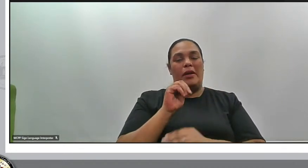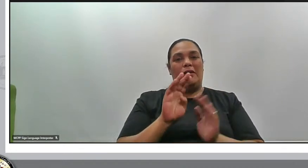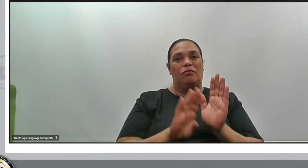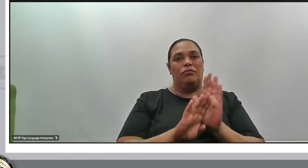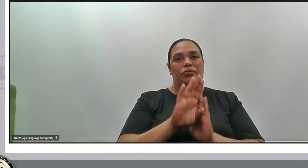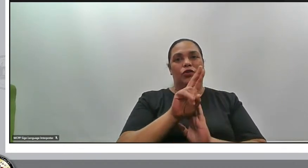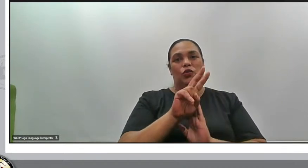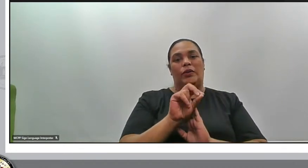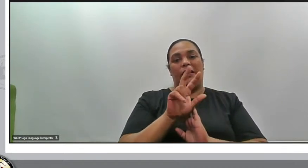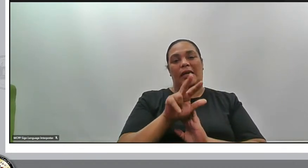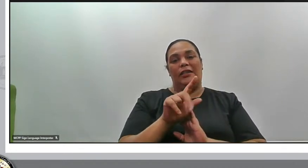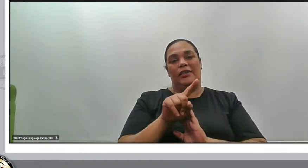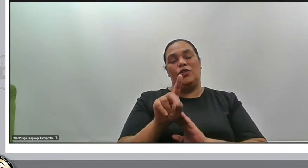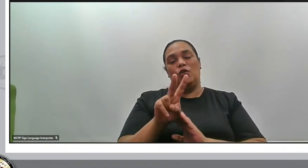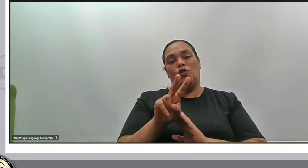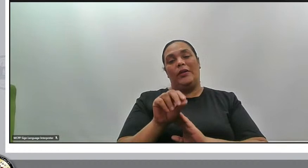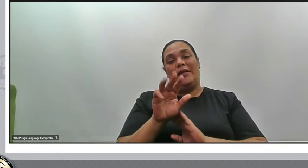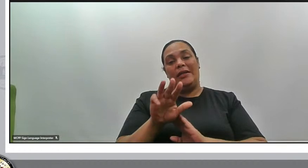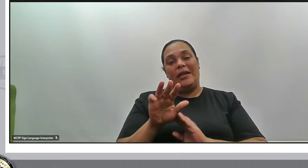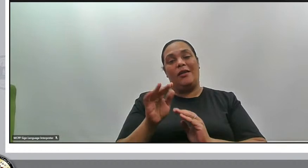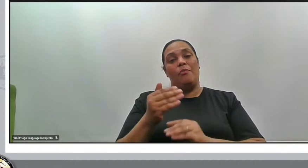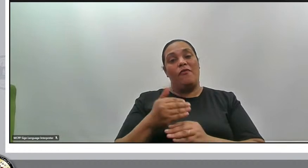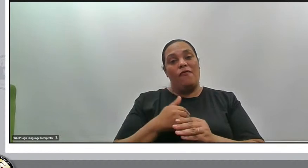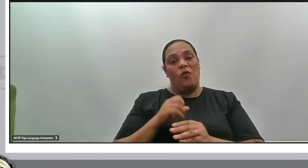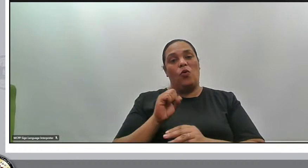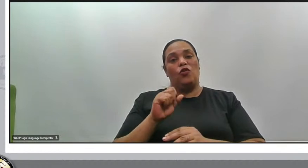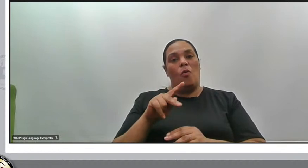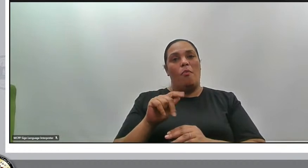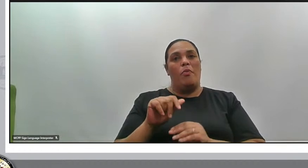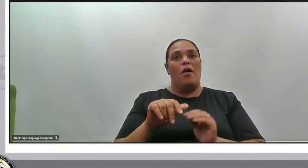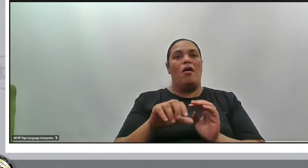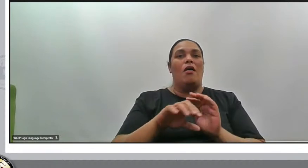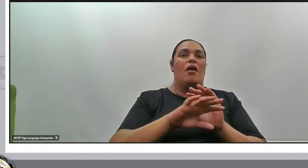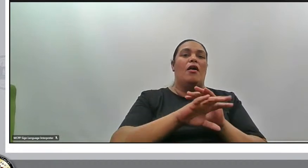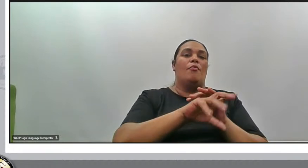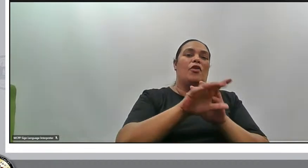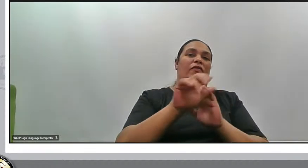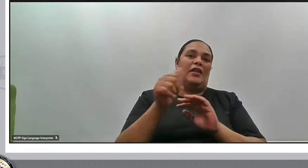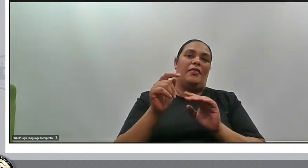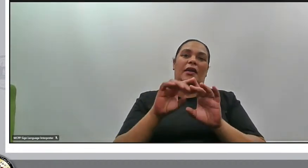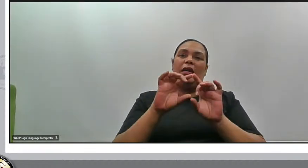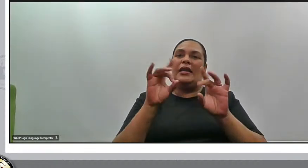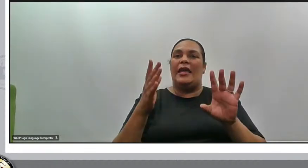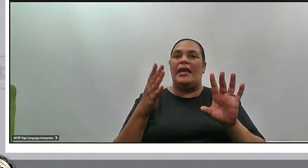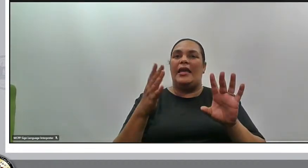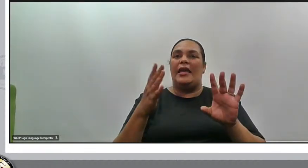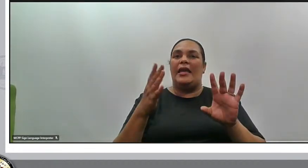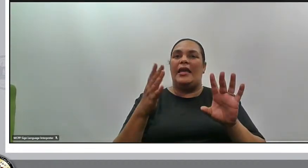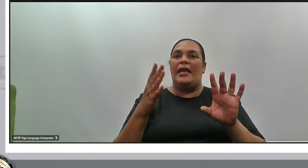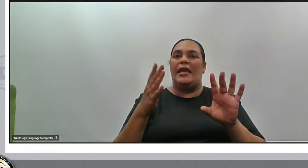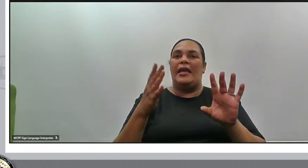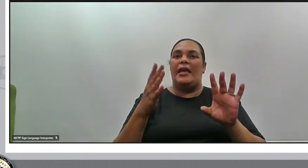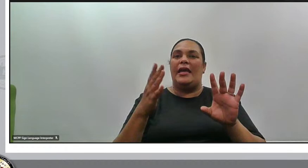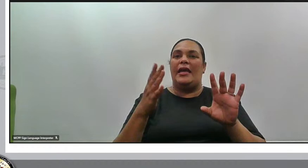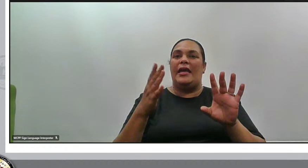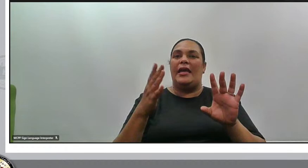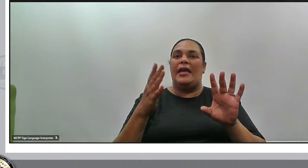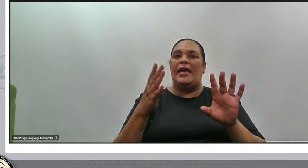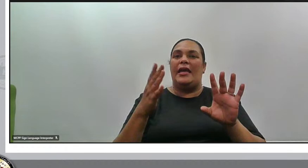and 2019 before SOPA went to other province. So can we get clarity on that one?